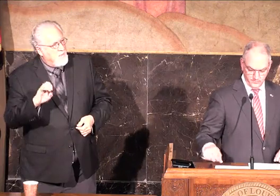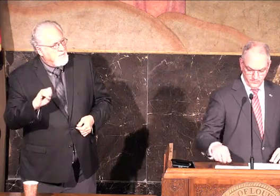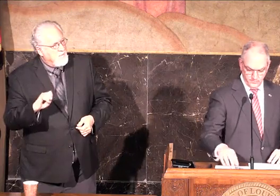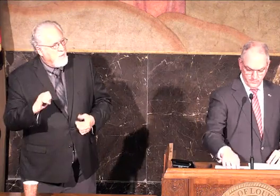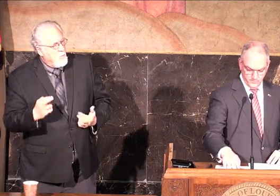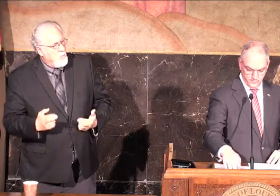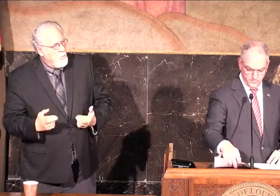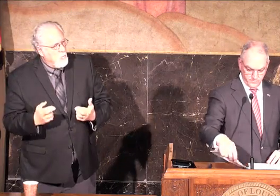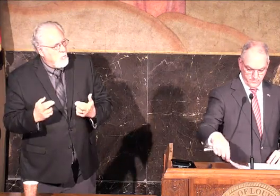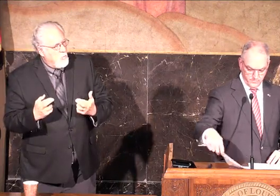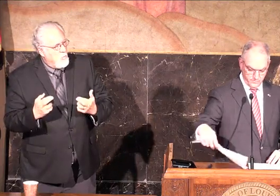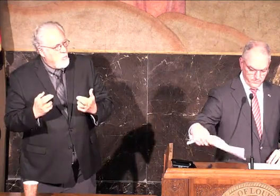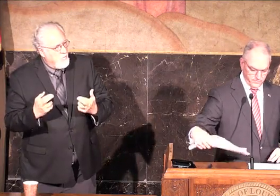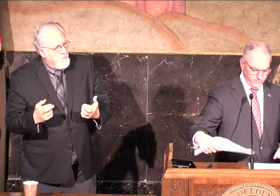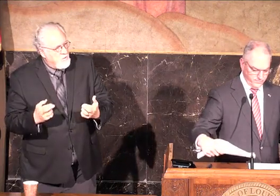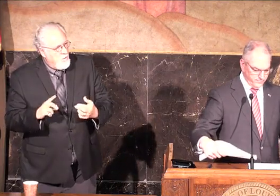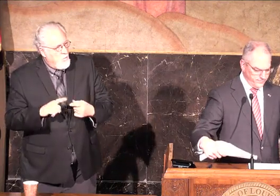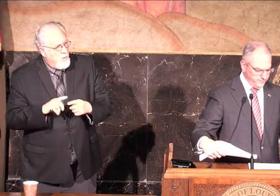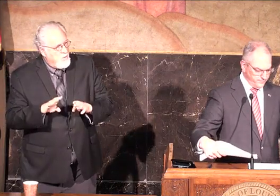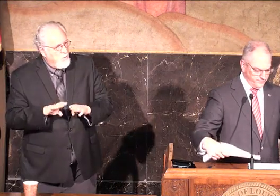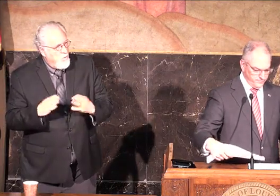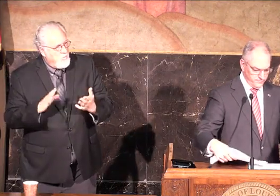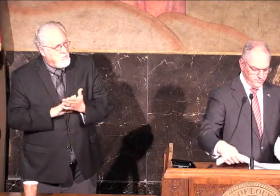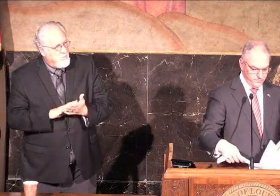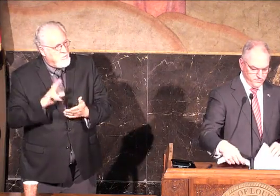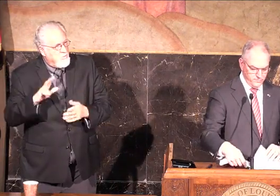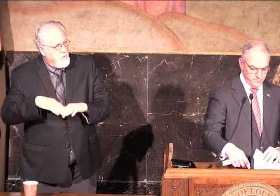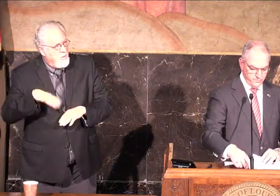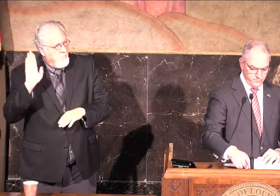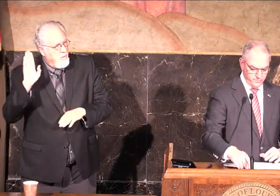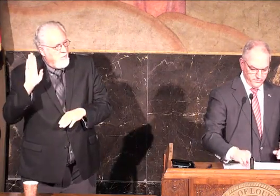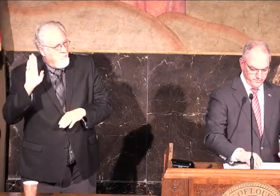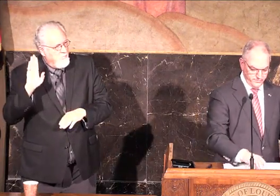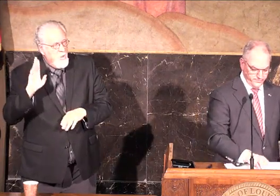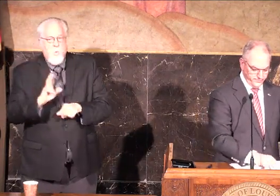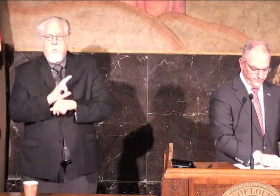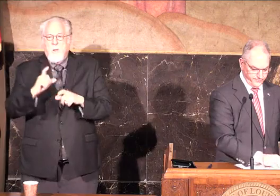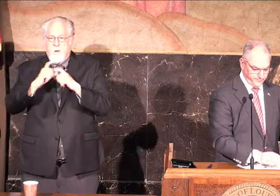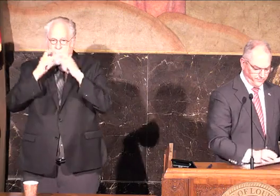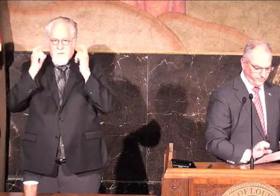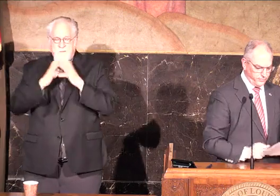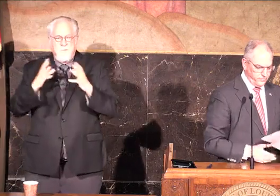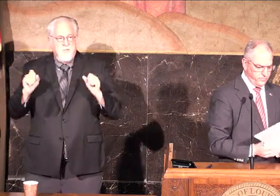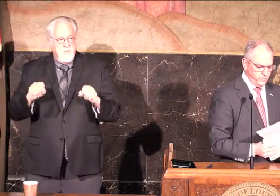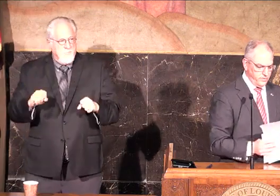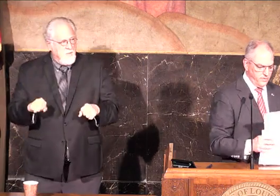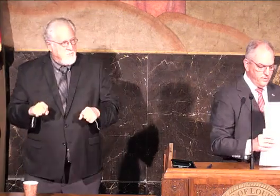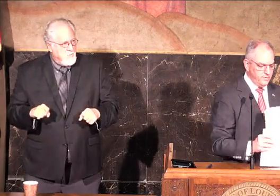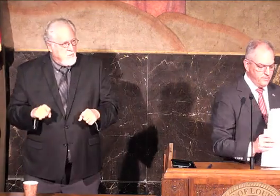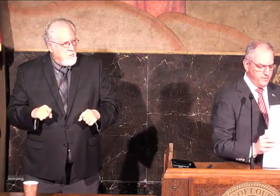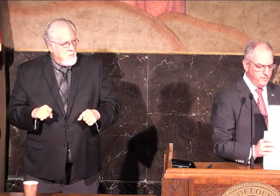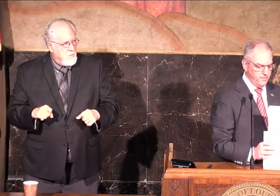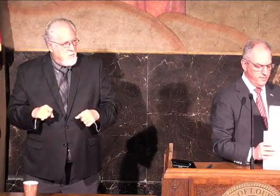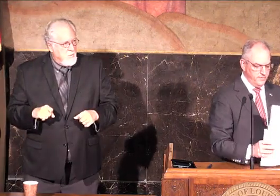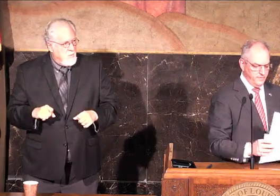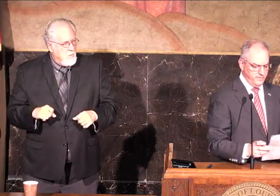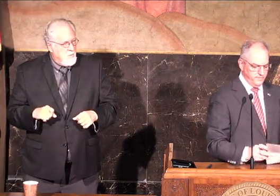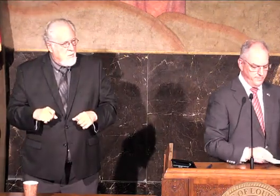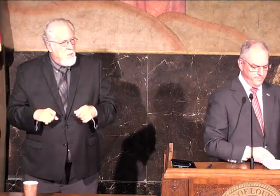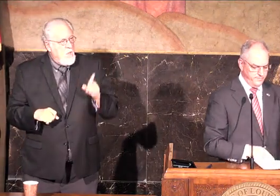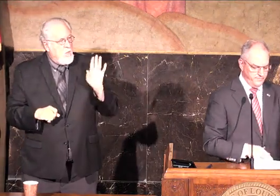and adults in schools, age or grade 3 or above, should wear masks as much as possible and dependent on the local community.